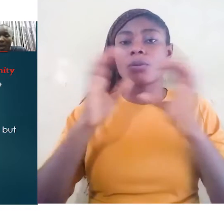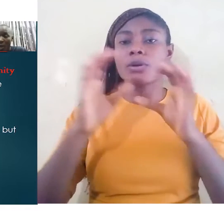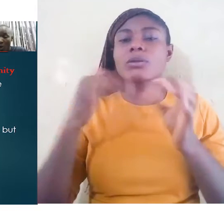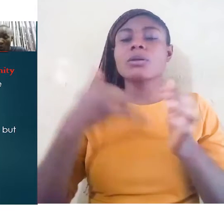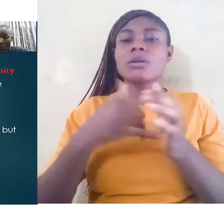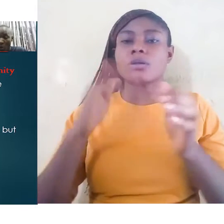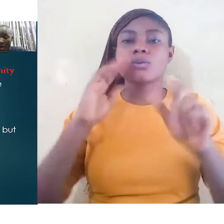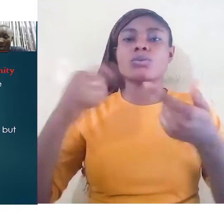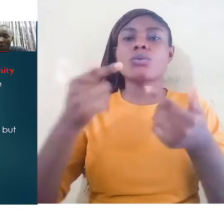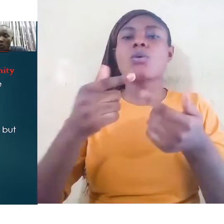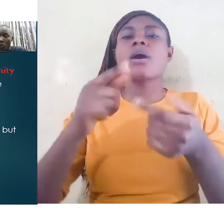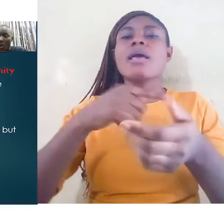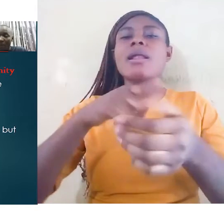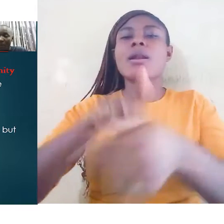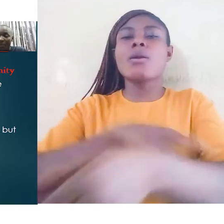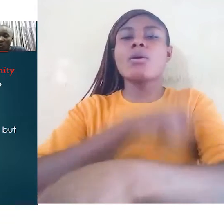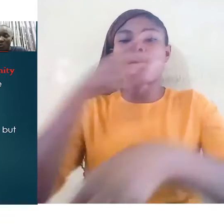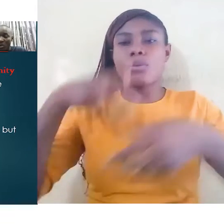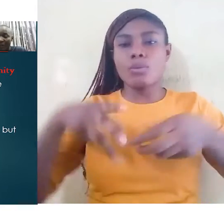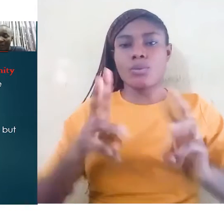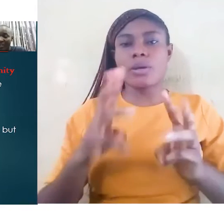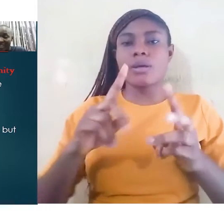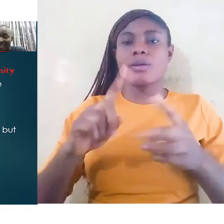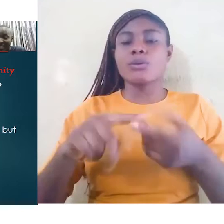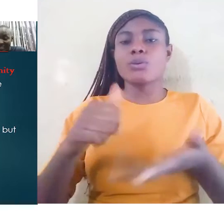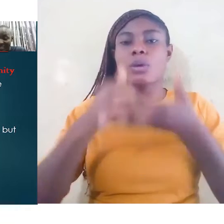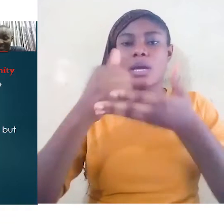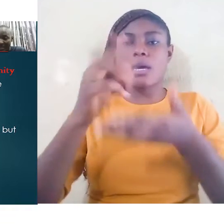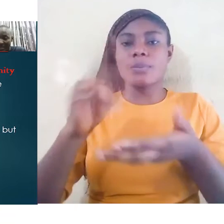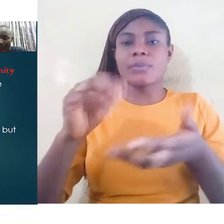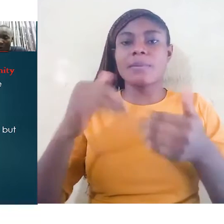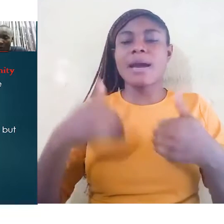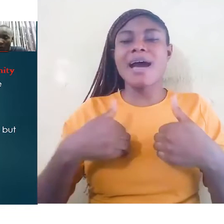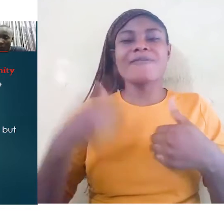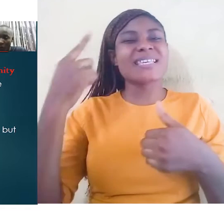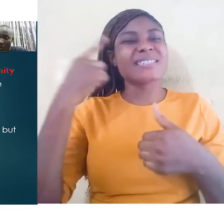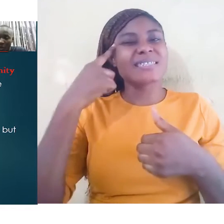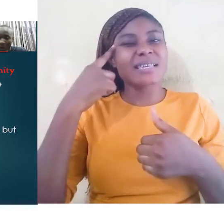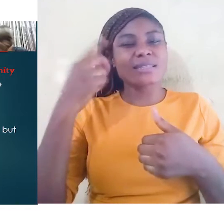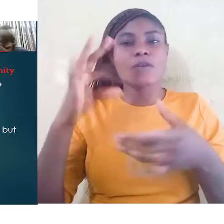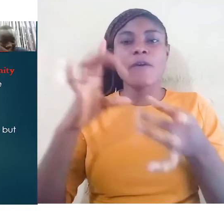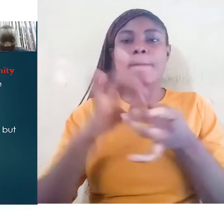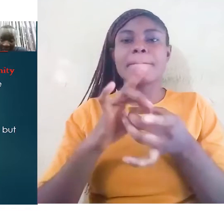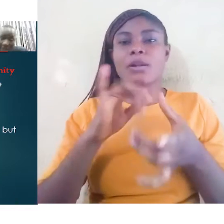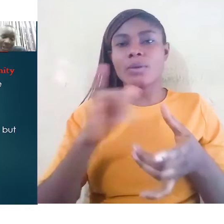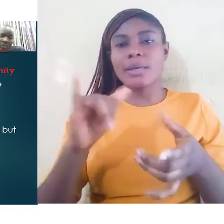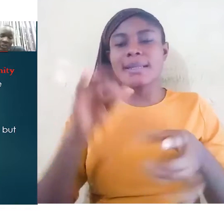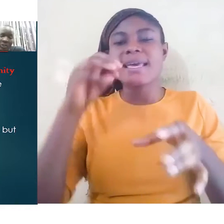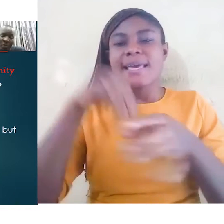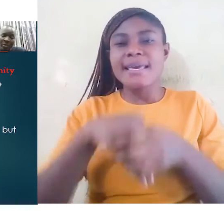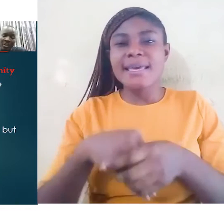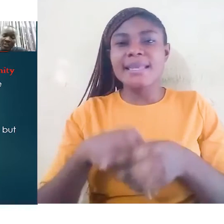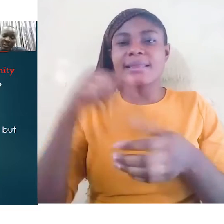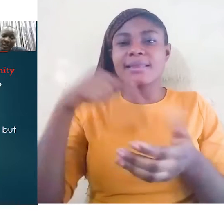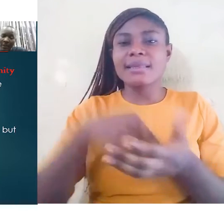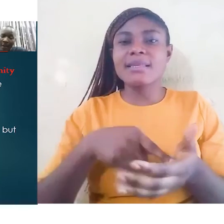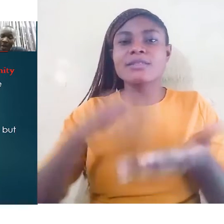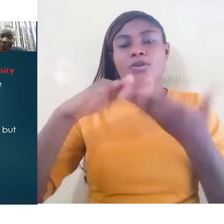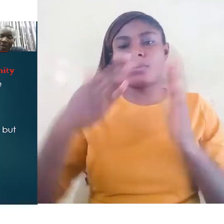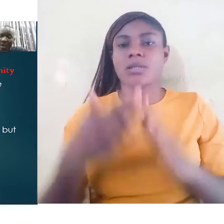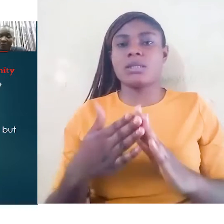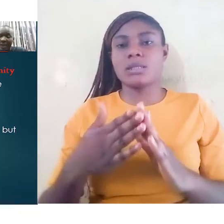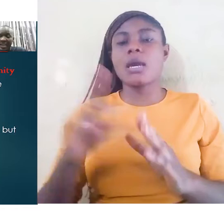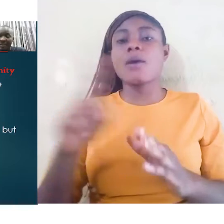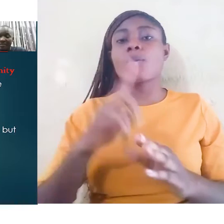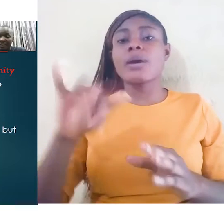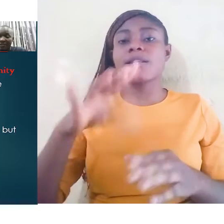go a long way to help these ones have a sense of belonging in this community